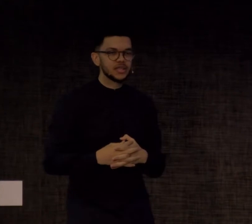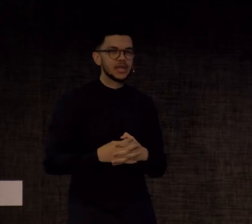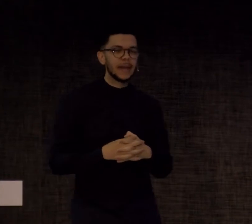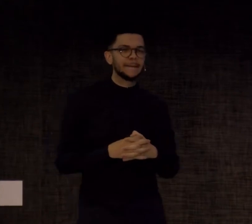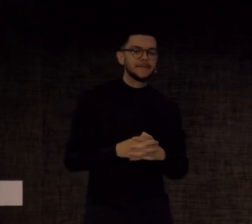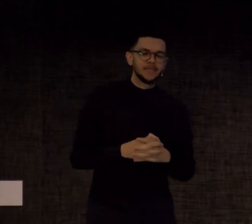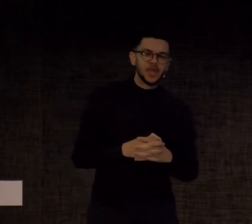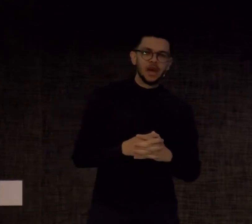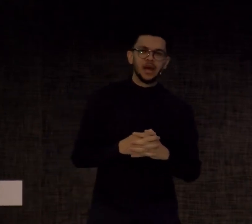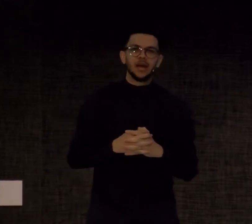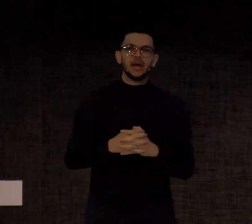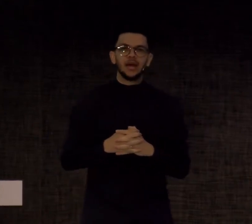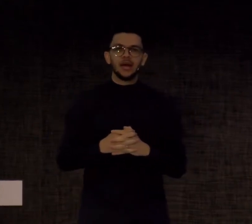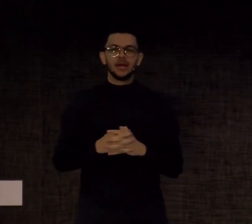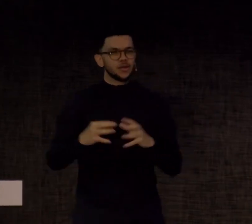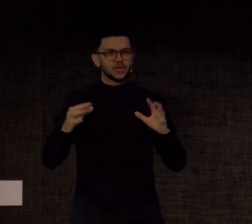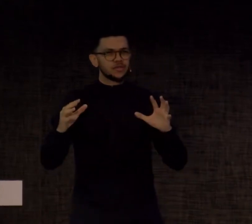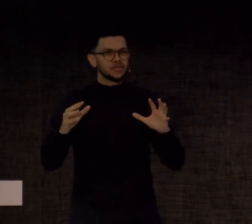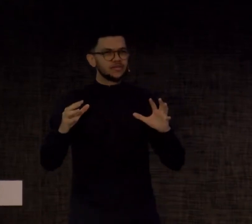journalists,